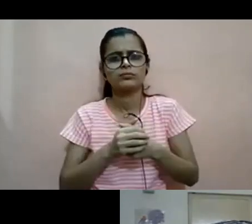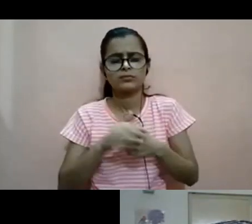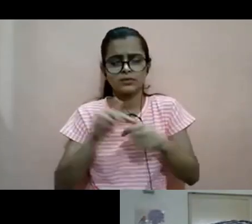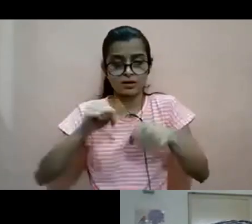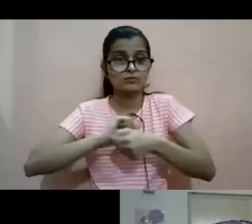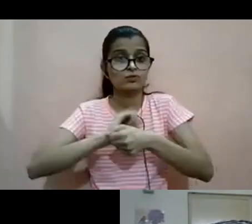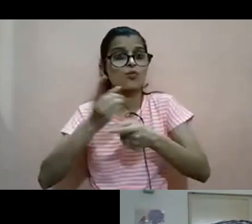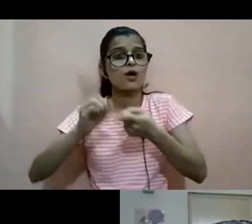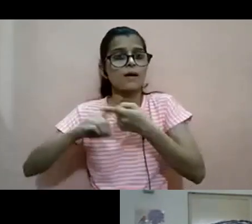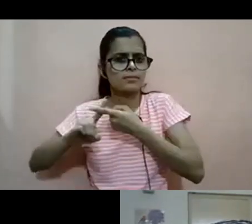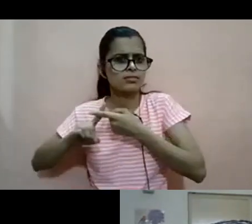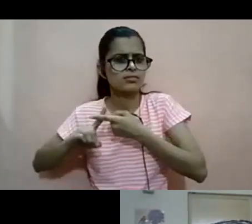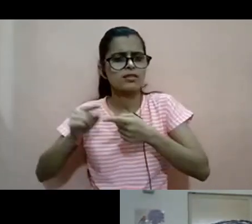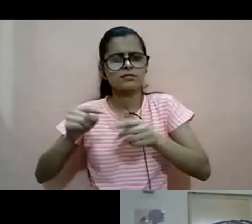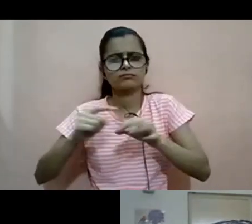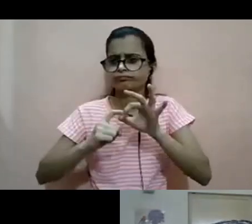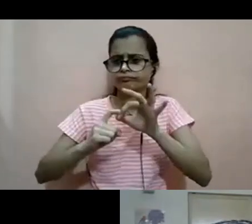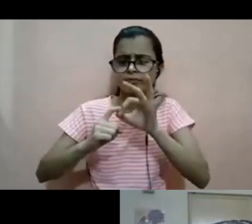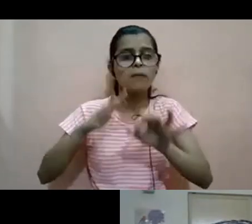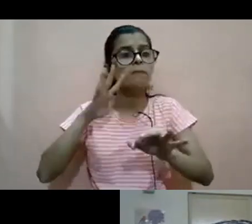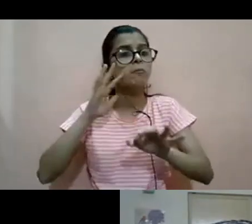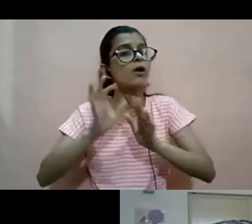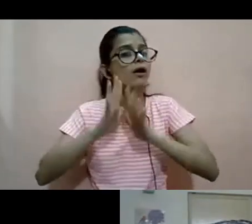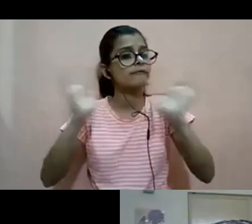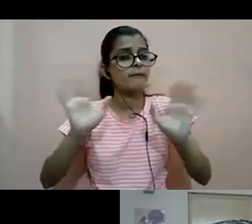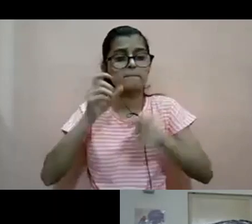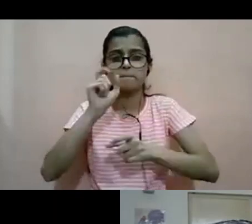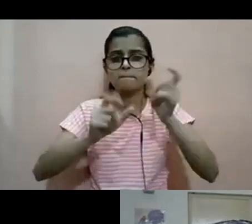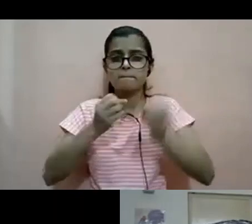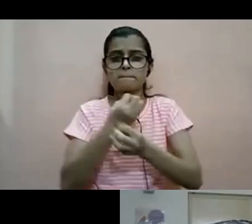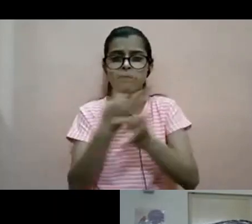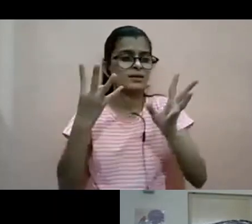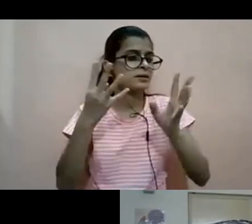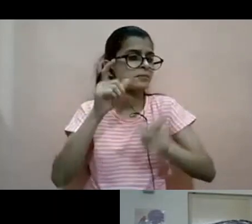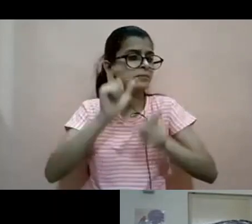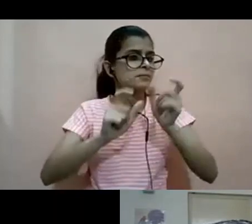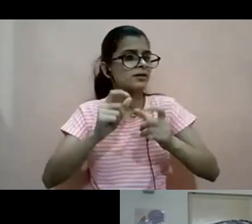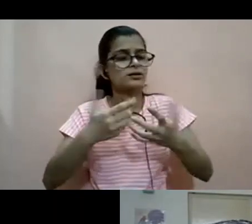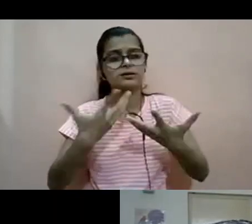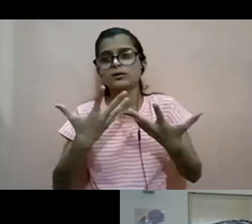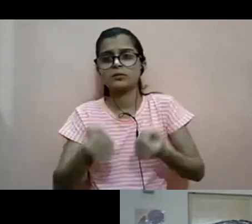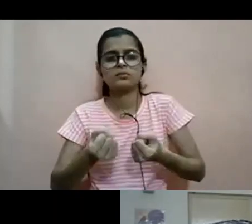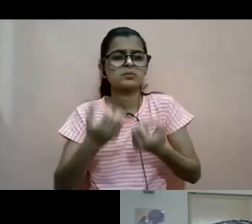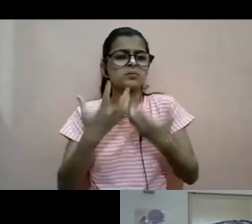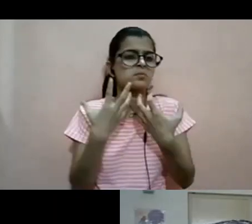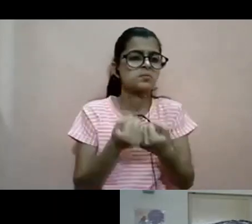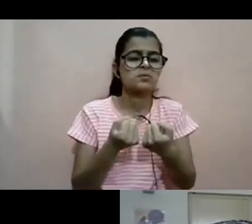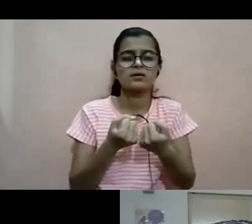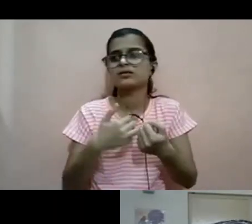pandemic, where for many people is simply desire for their loved ones to stay alive.